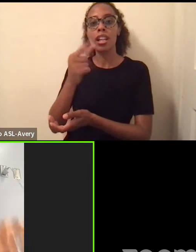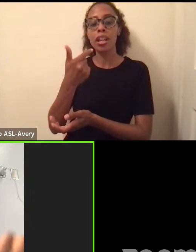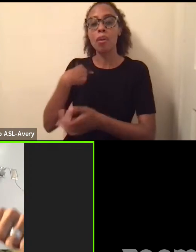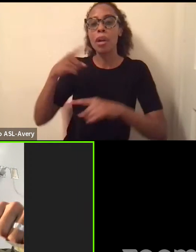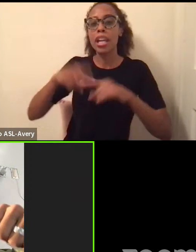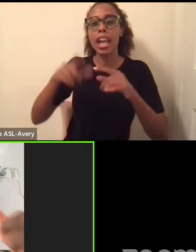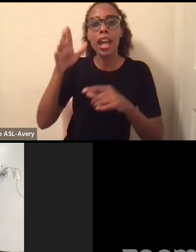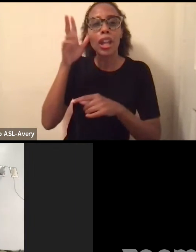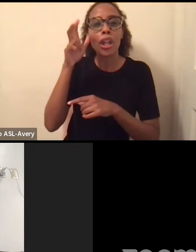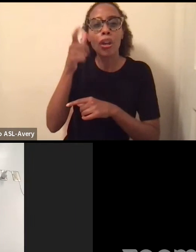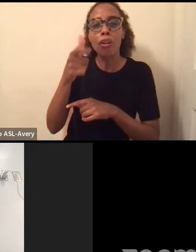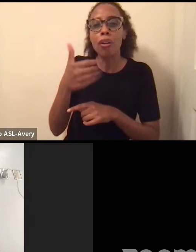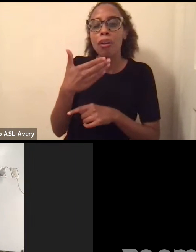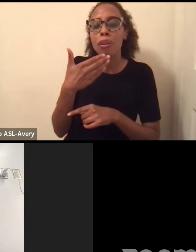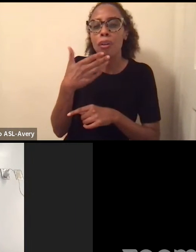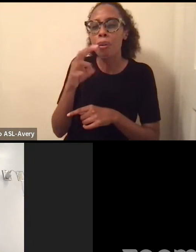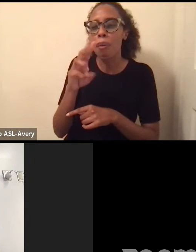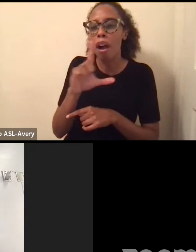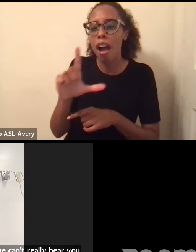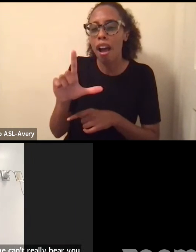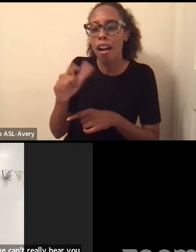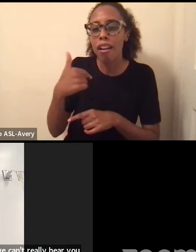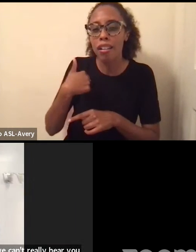type it. Okay.